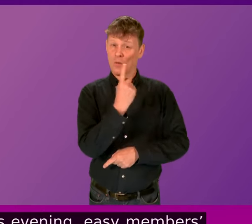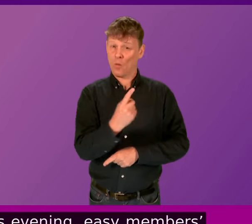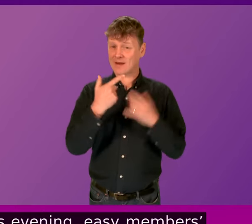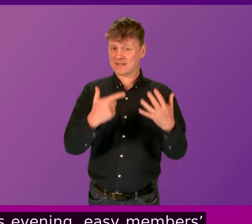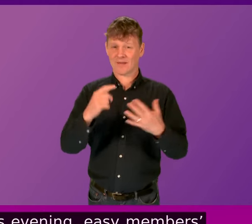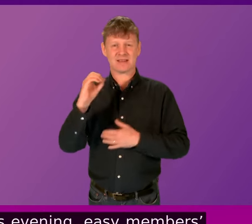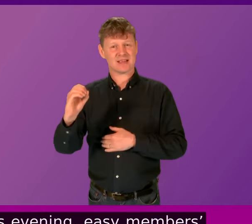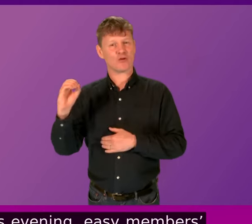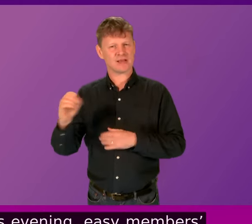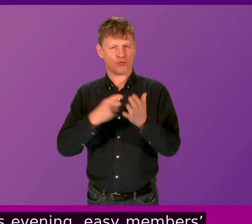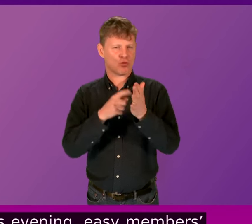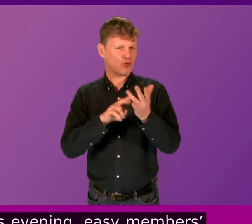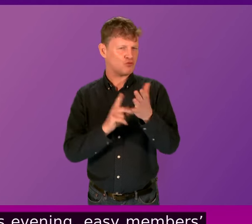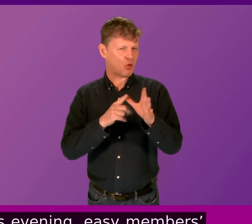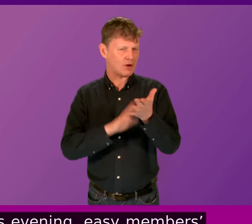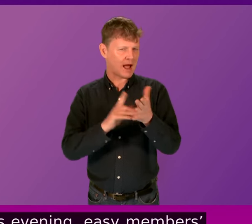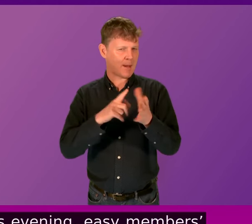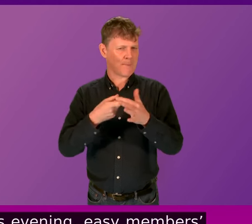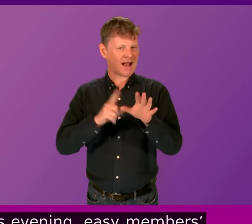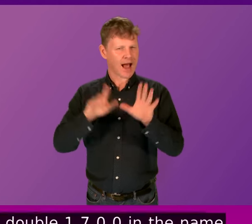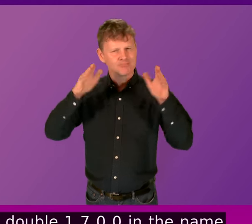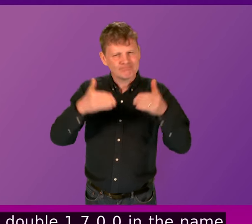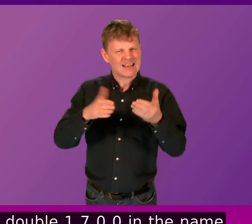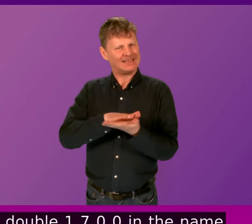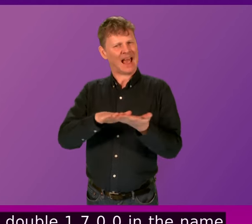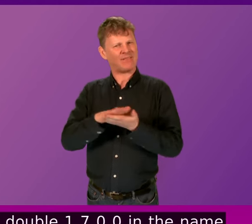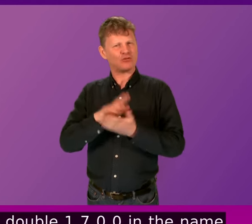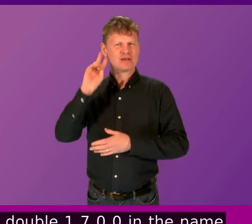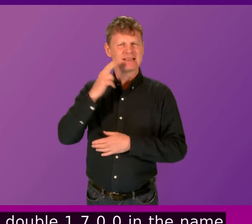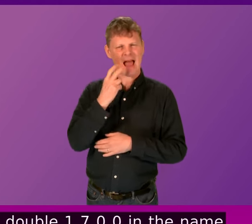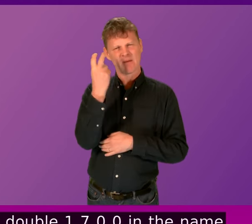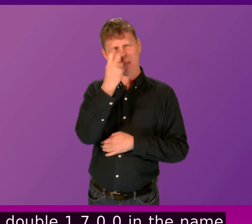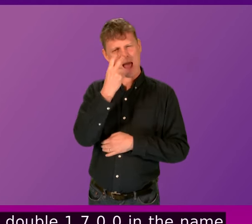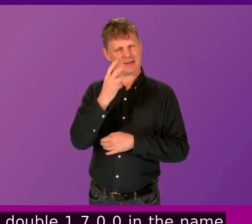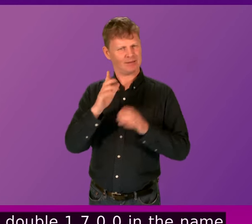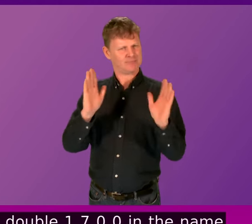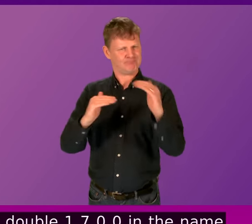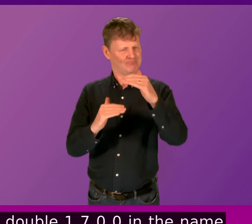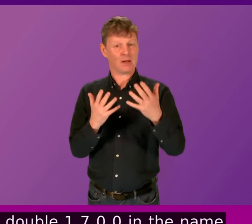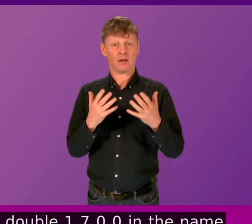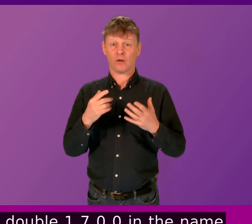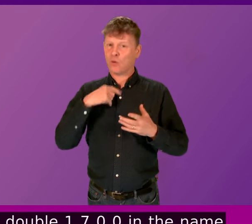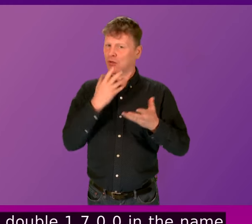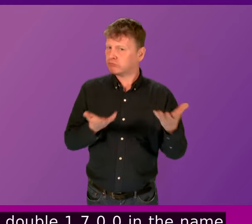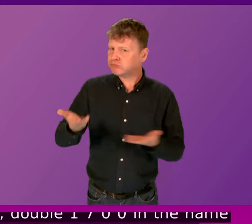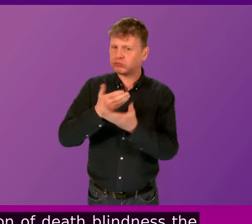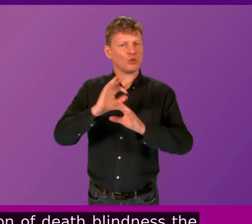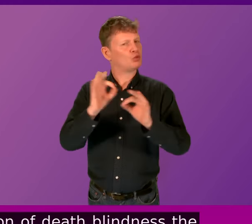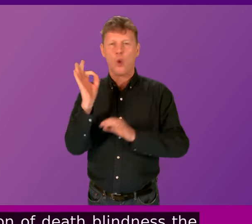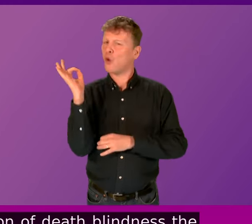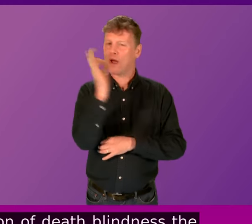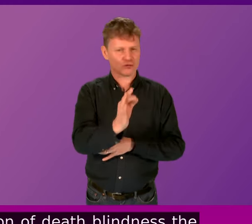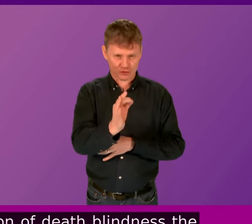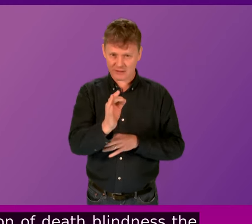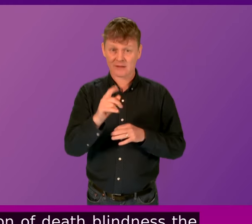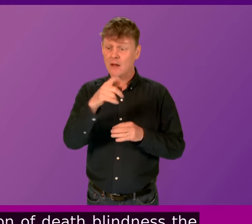11700 in the name of Rona Mackay on definition of deaf blindness. The debate will be concluded without any questions being put. I'd invite